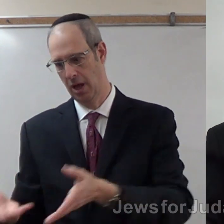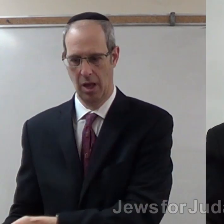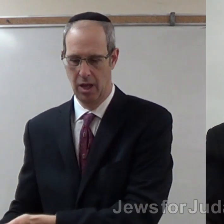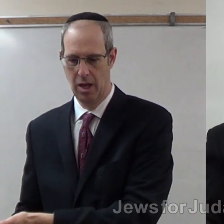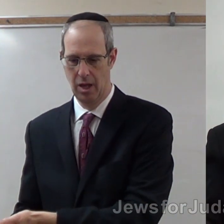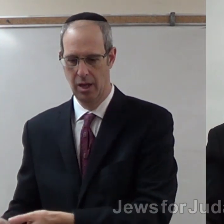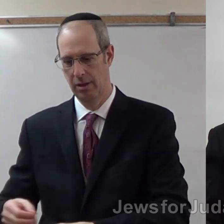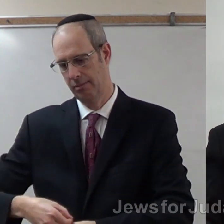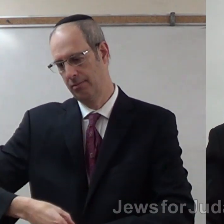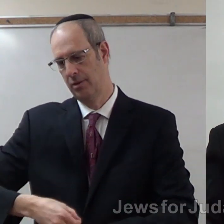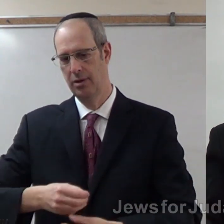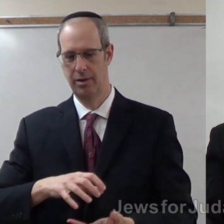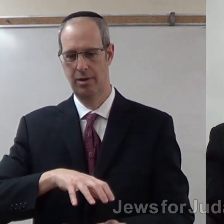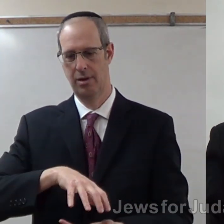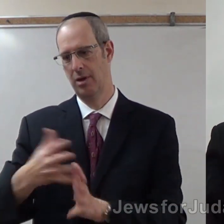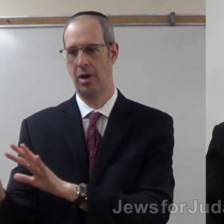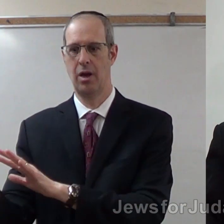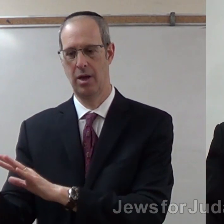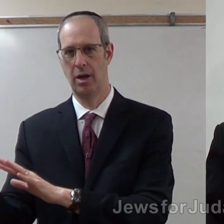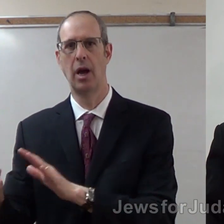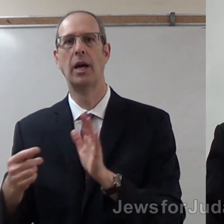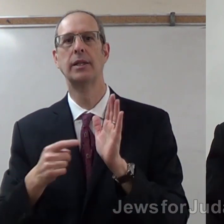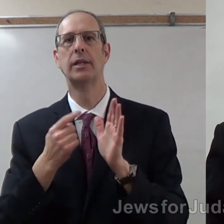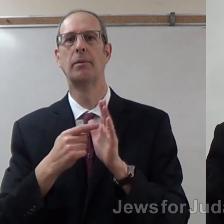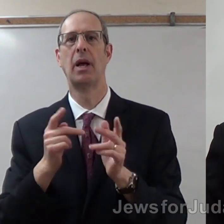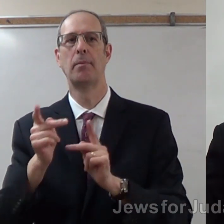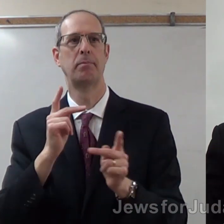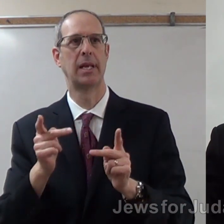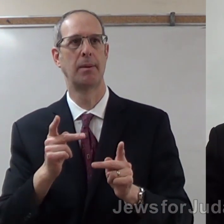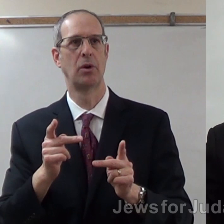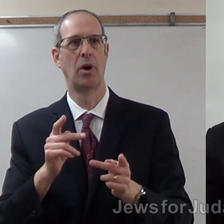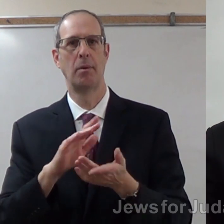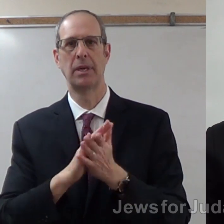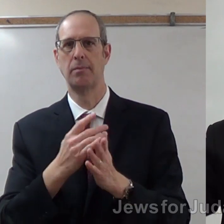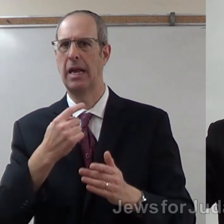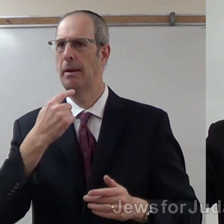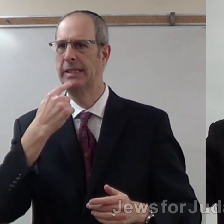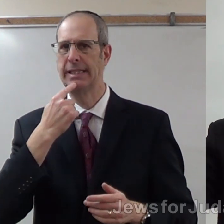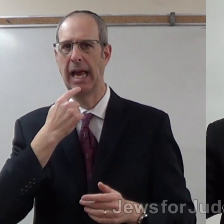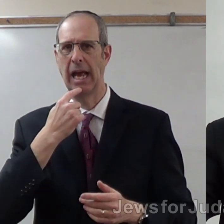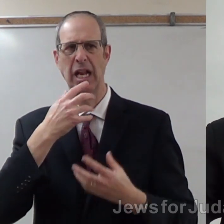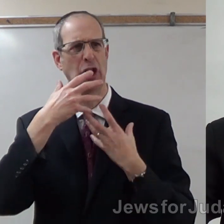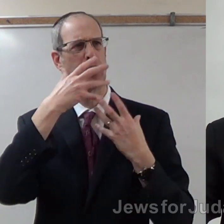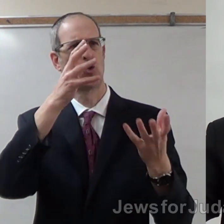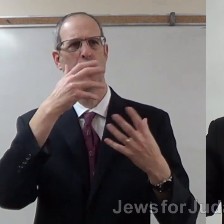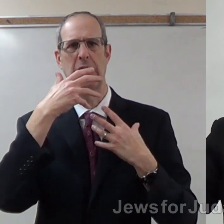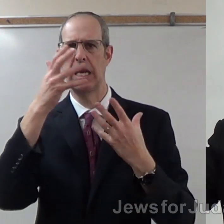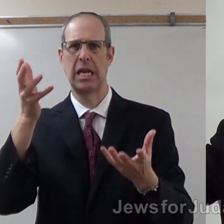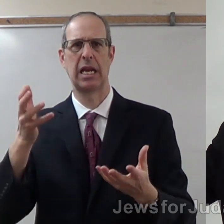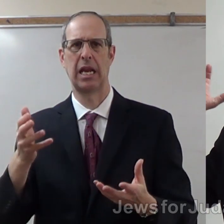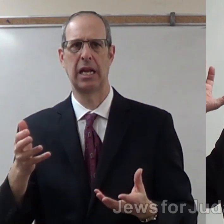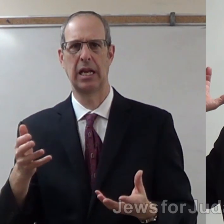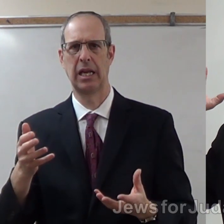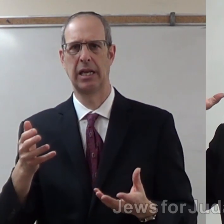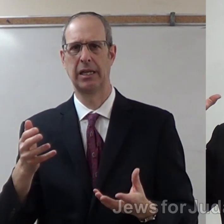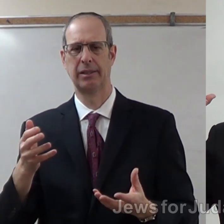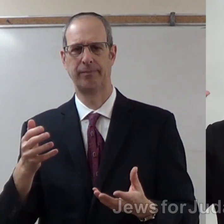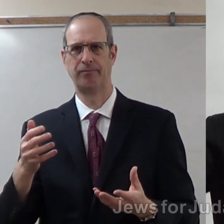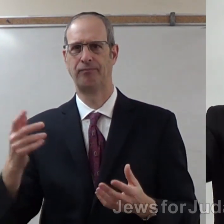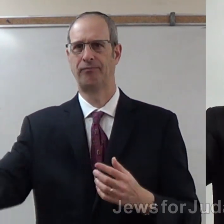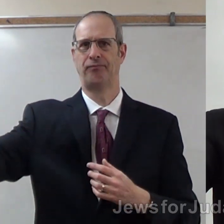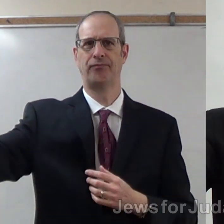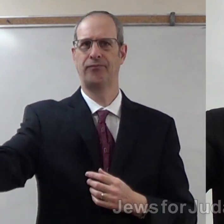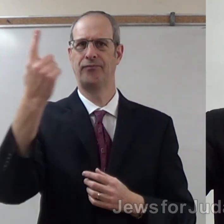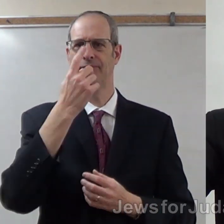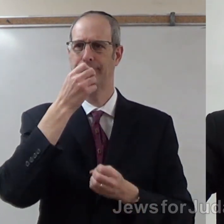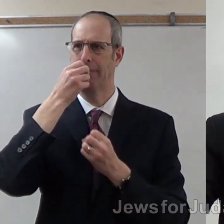the floor. Now, some people will get so upset, they'll start screaming. They'll scream at the first person that